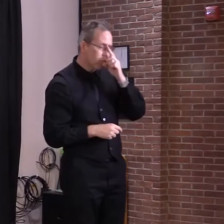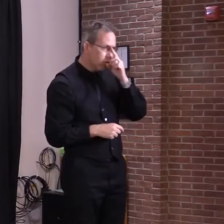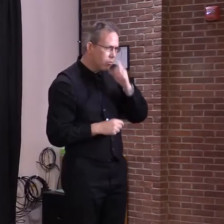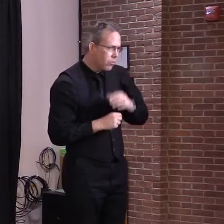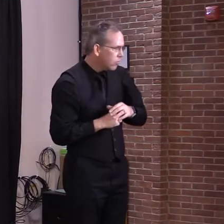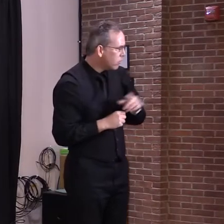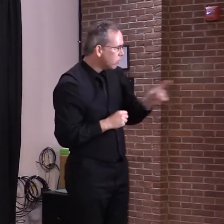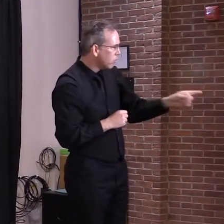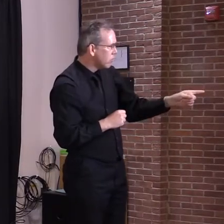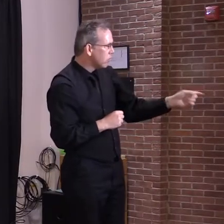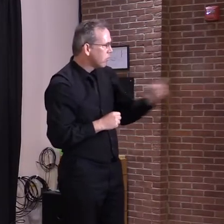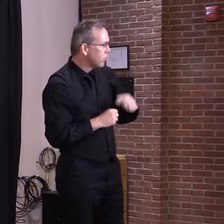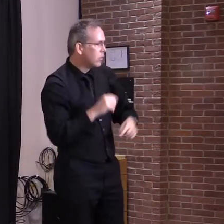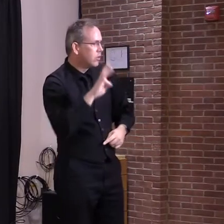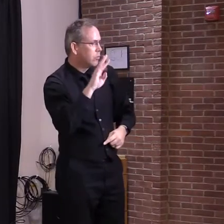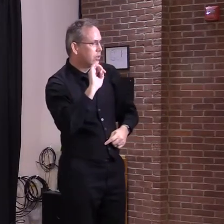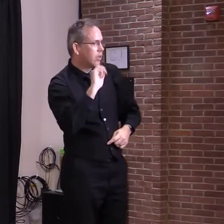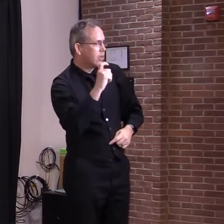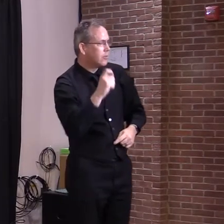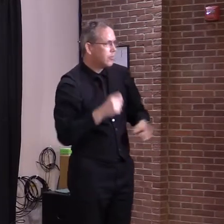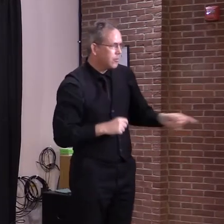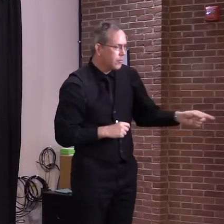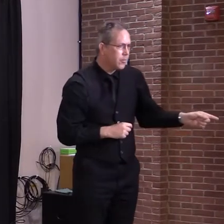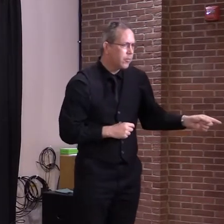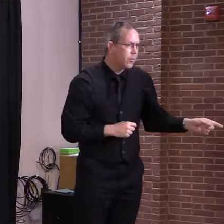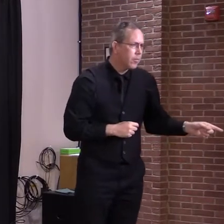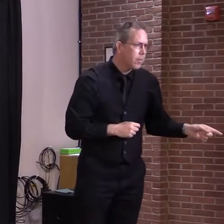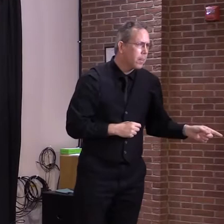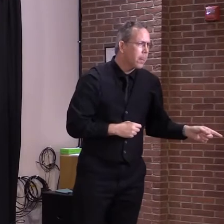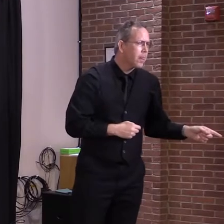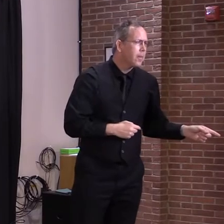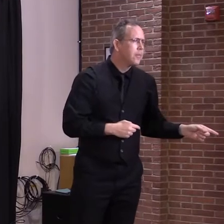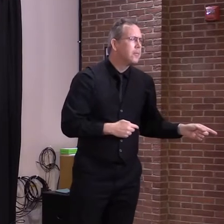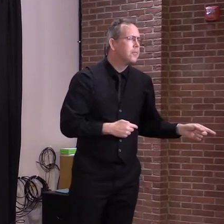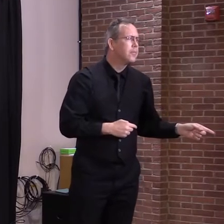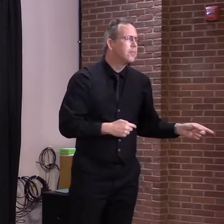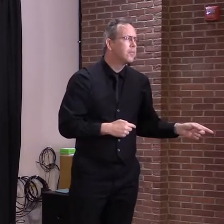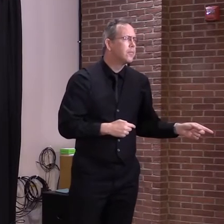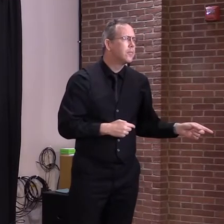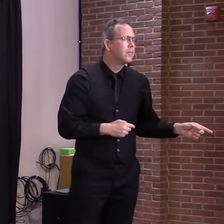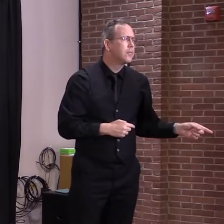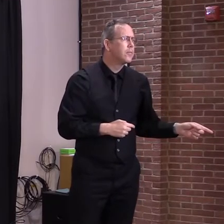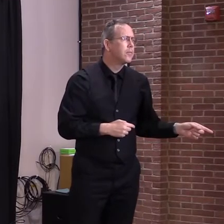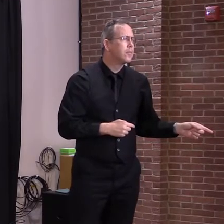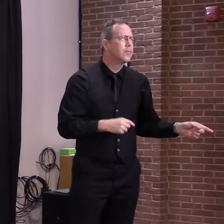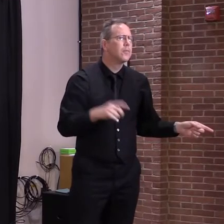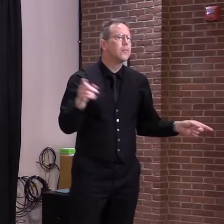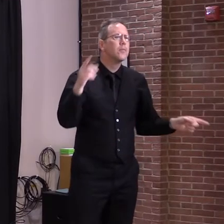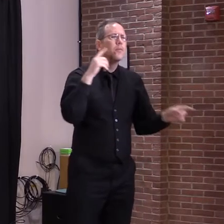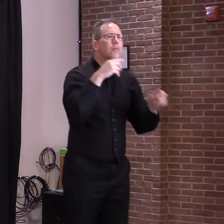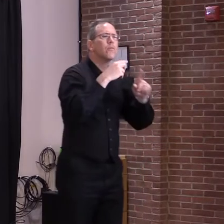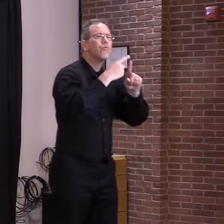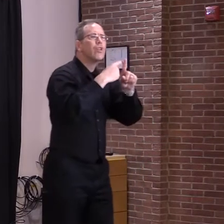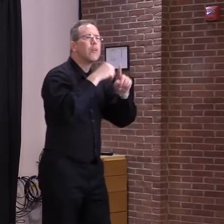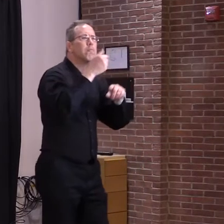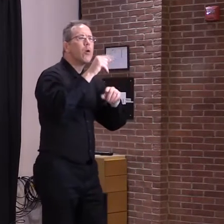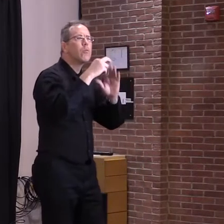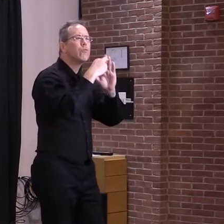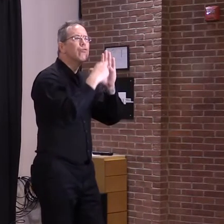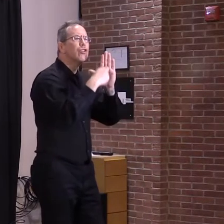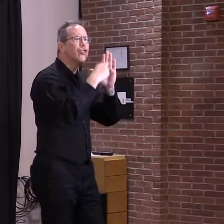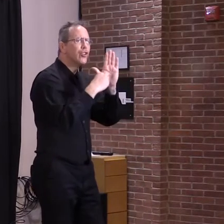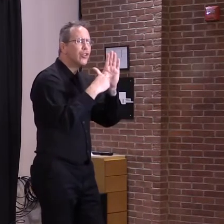Governor, you've talked about the contractor and the rental registry bills that were in the housing bill. Specifically,